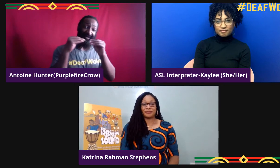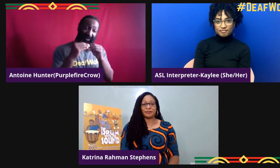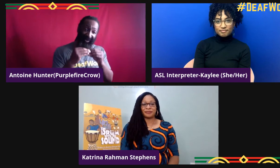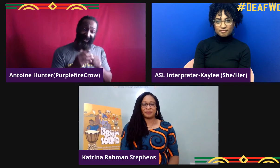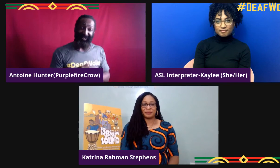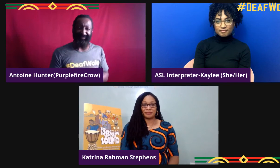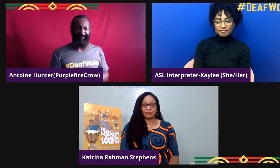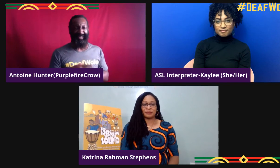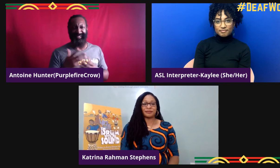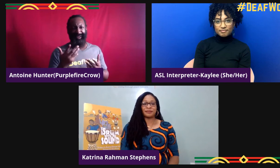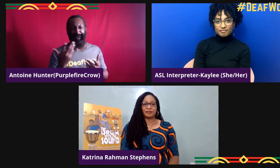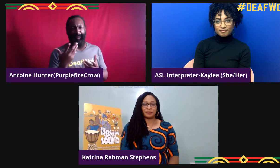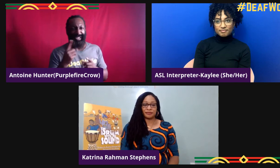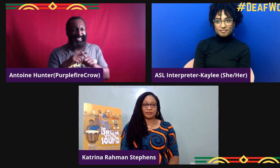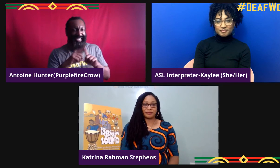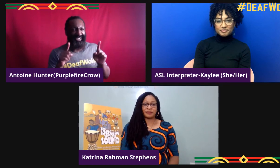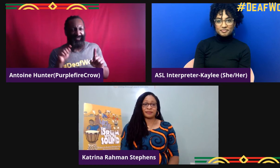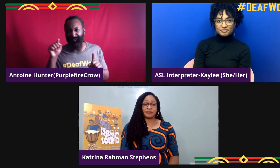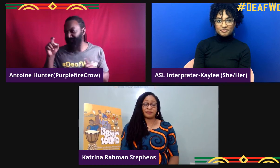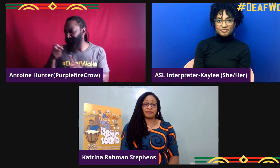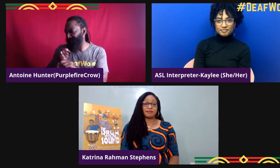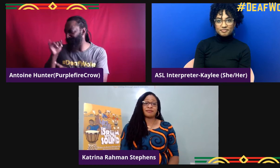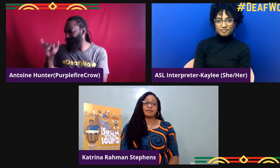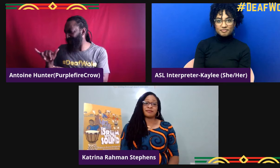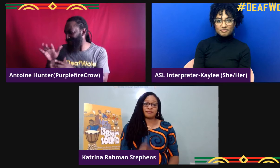after your next book comes out, you can share a little bit more.